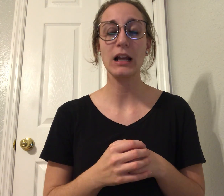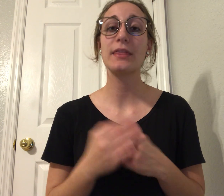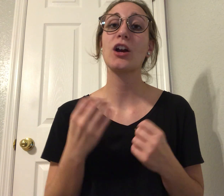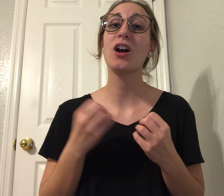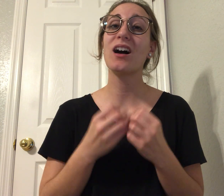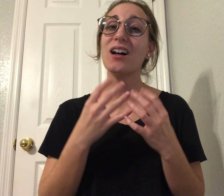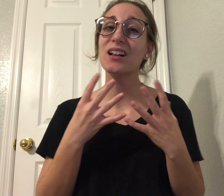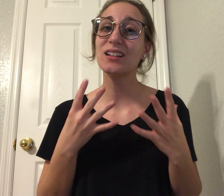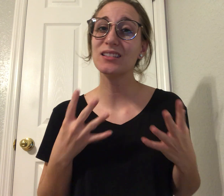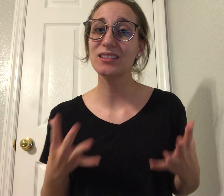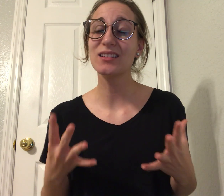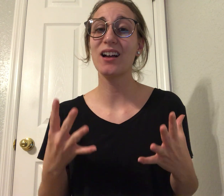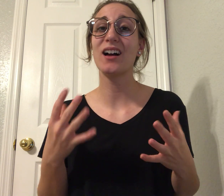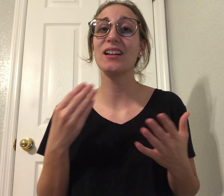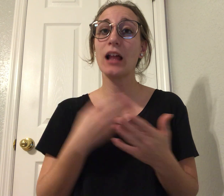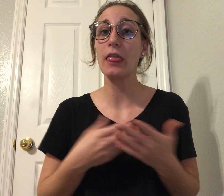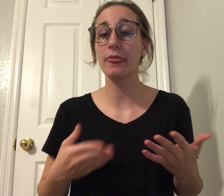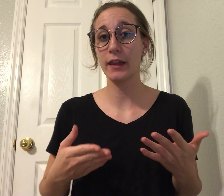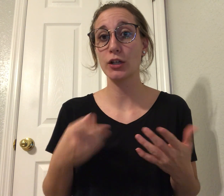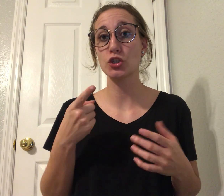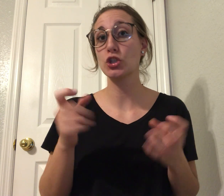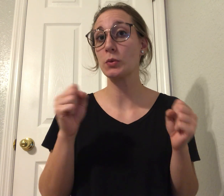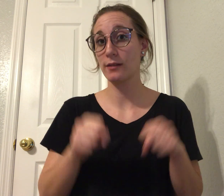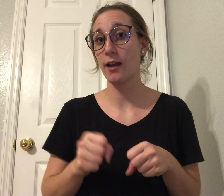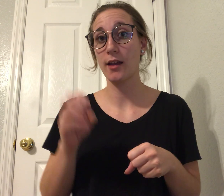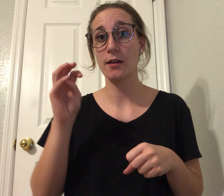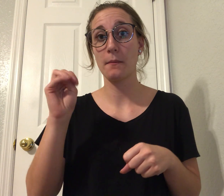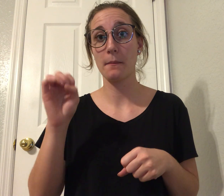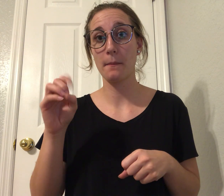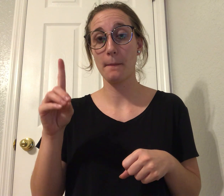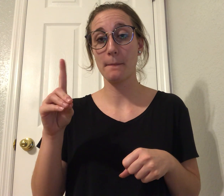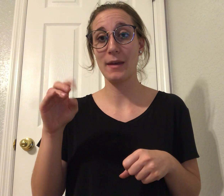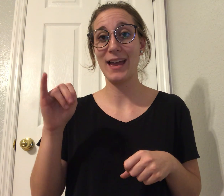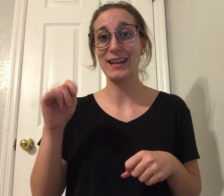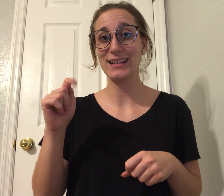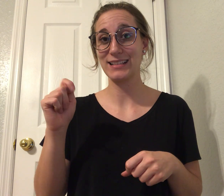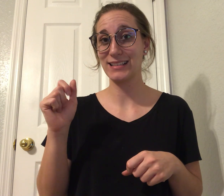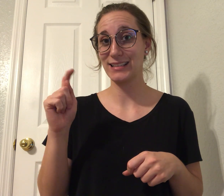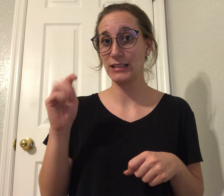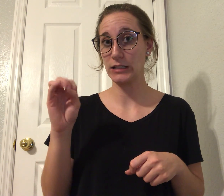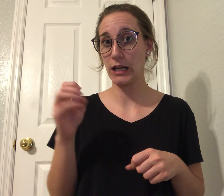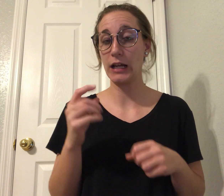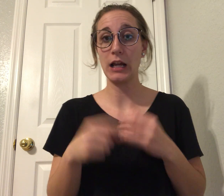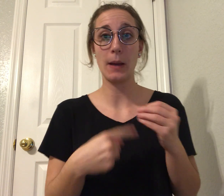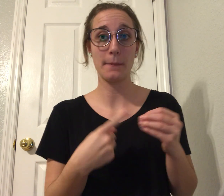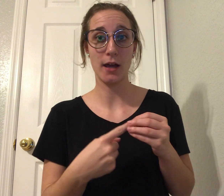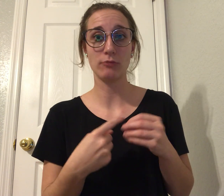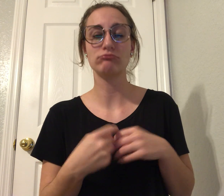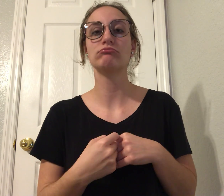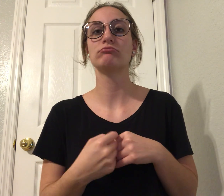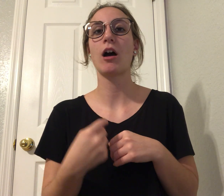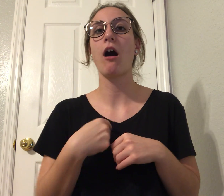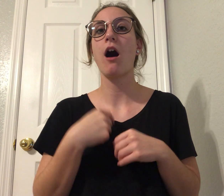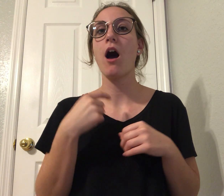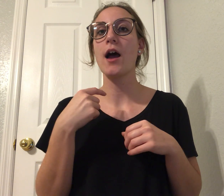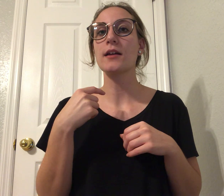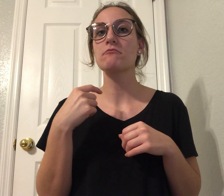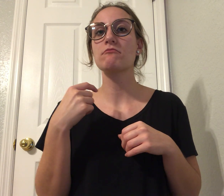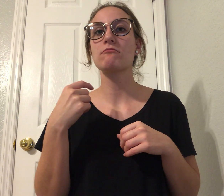do it, I promise, because it's so important. I have done the psychological training, the meditation very frequently over